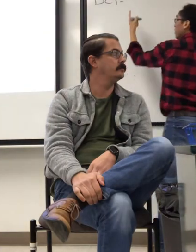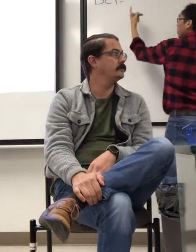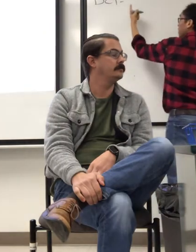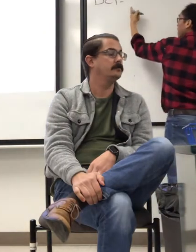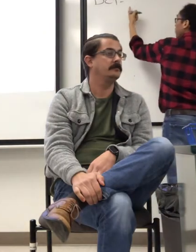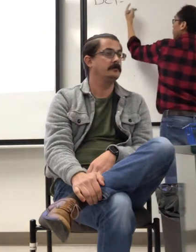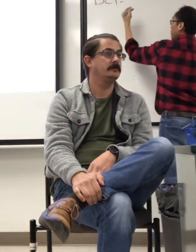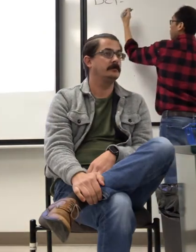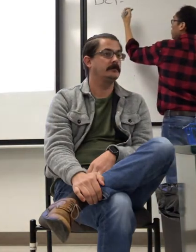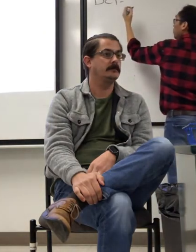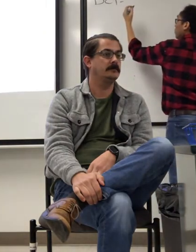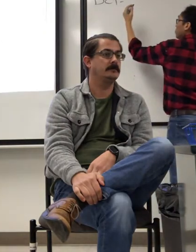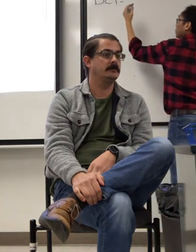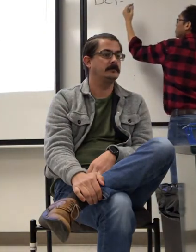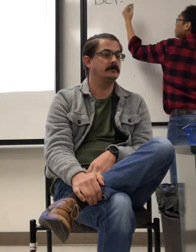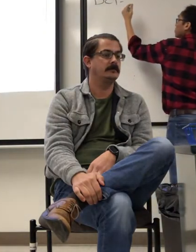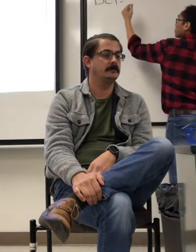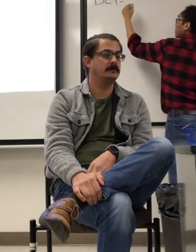And I'll narrow it down for you.